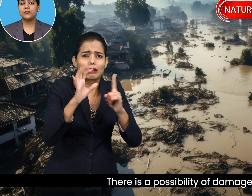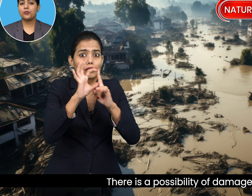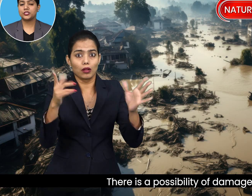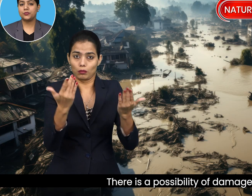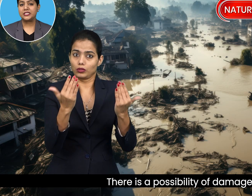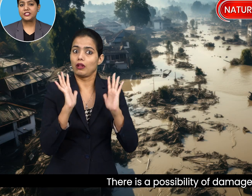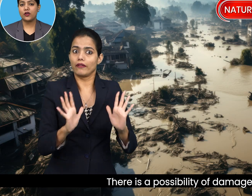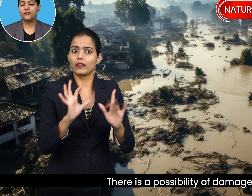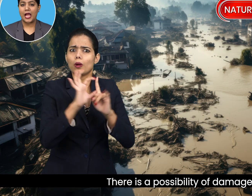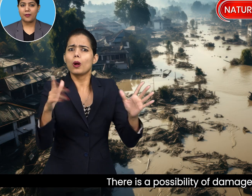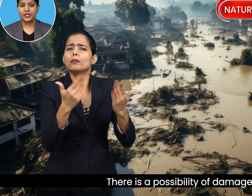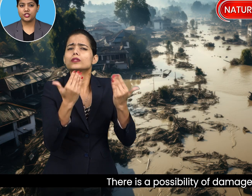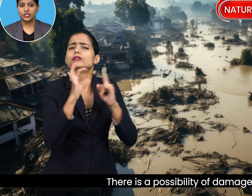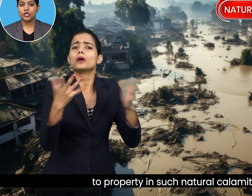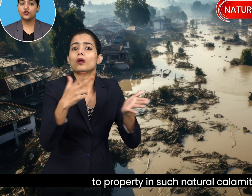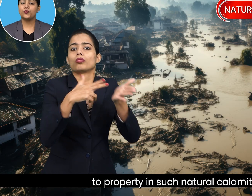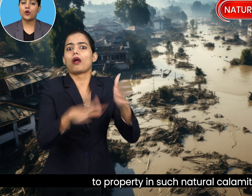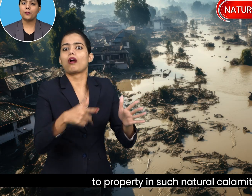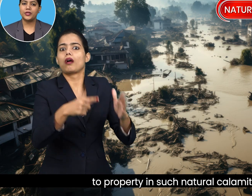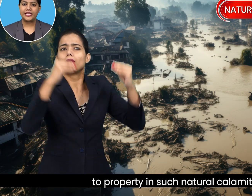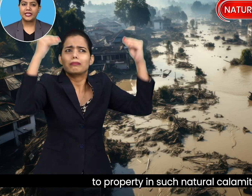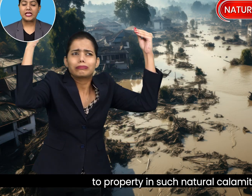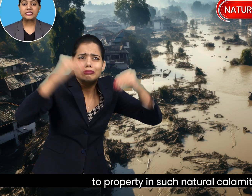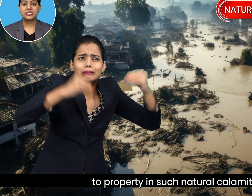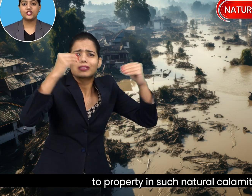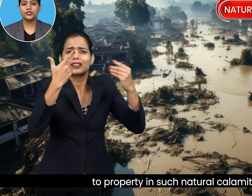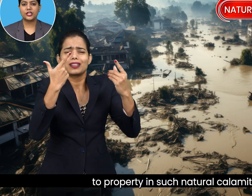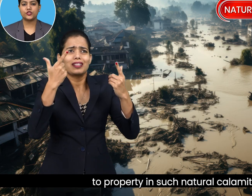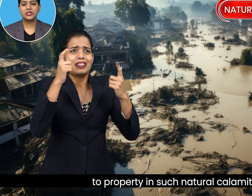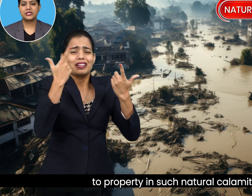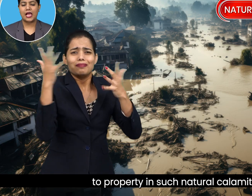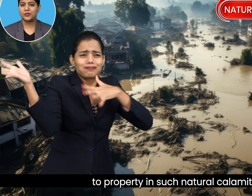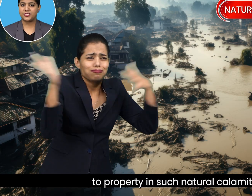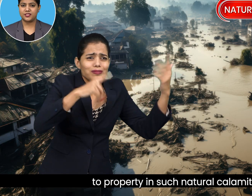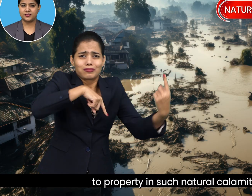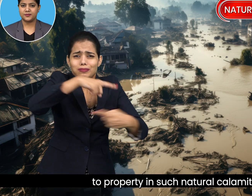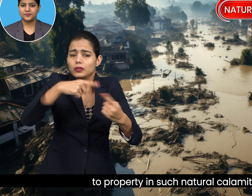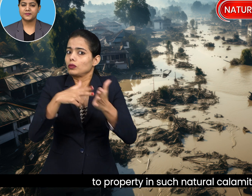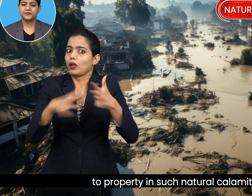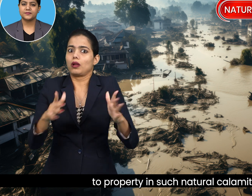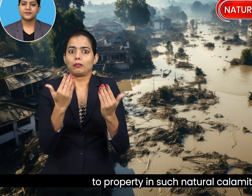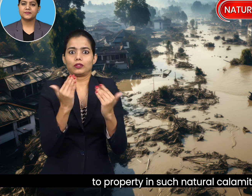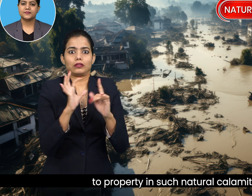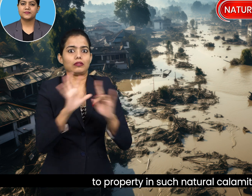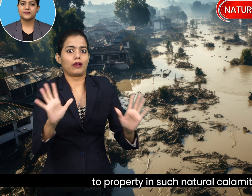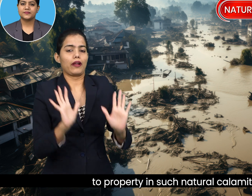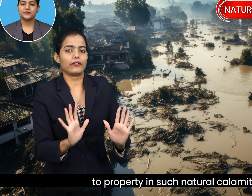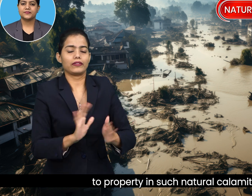There is a possibility of damage to property in such natural calamities.